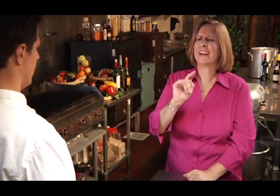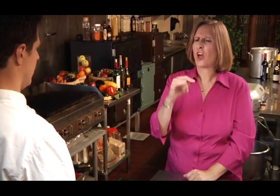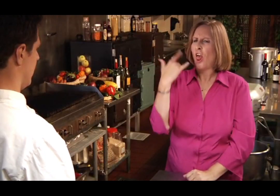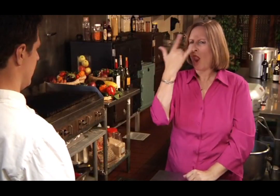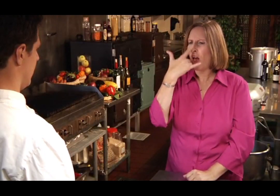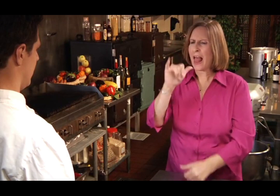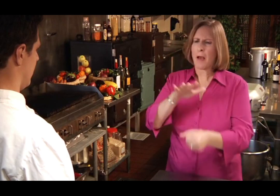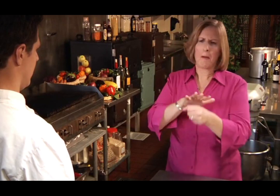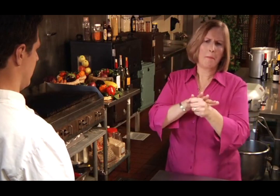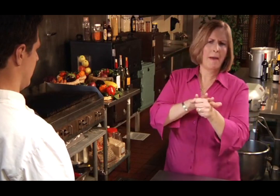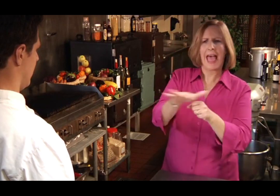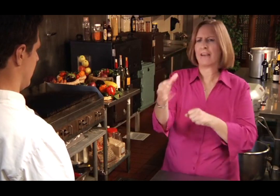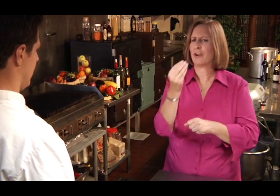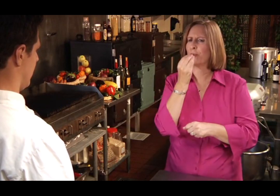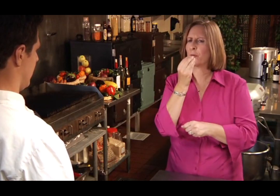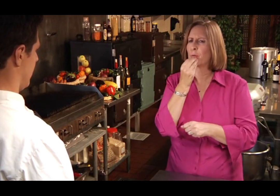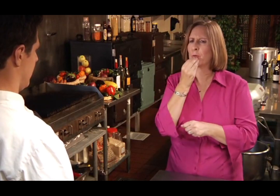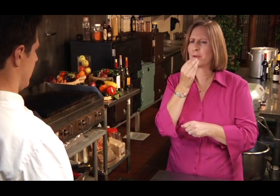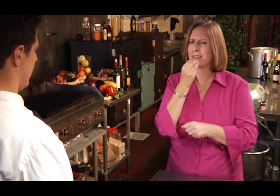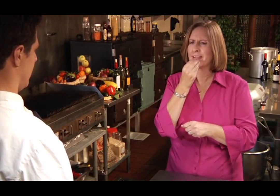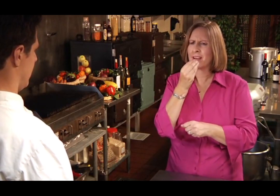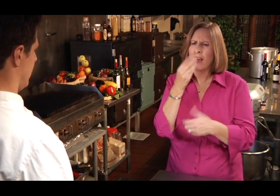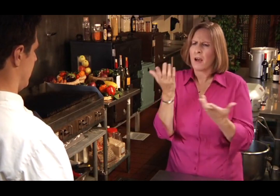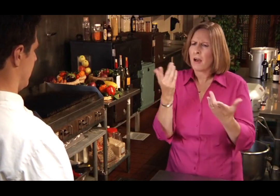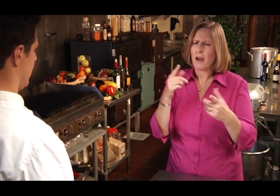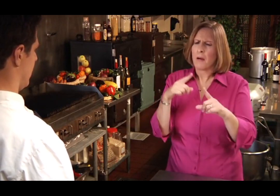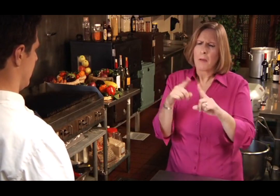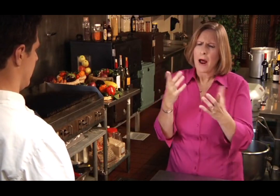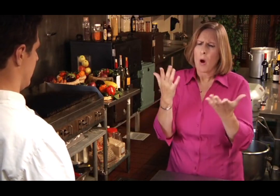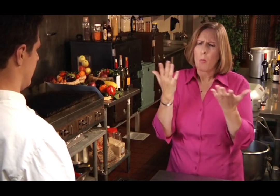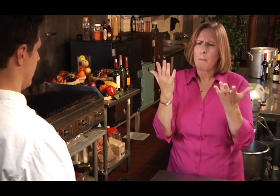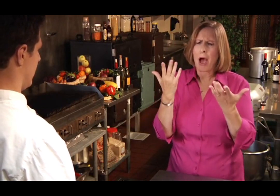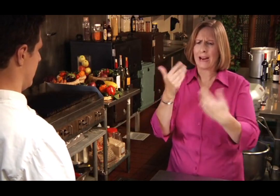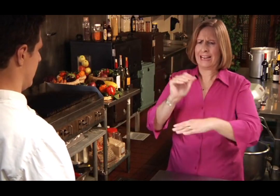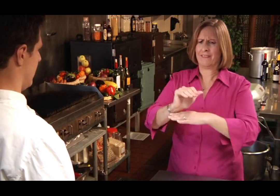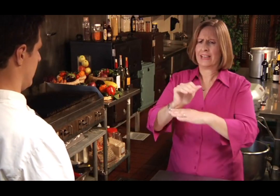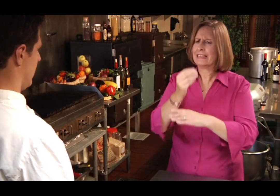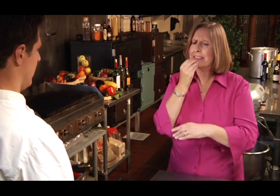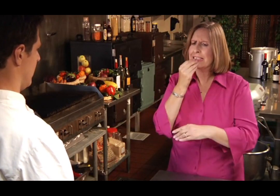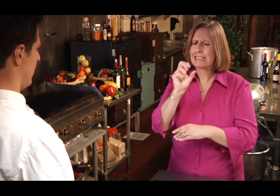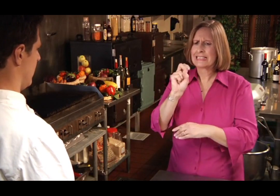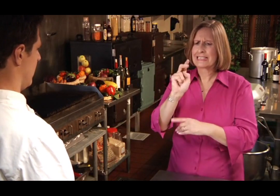I love it. Looks like plenty of food. But what about an evening snack?